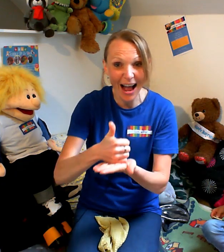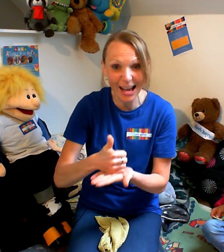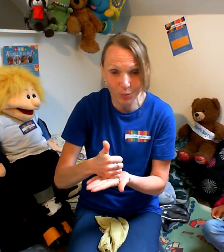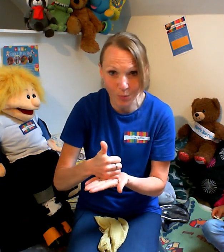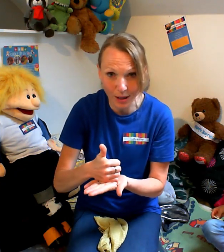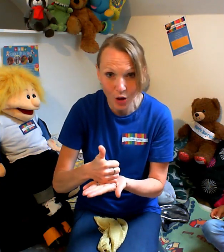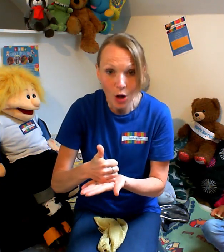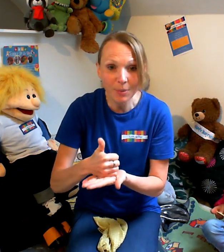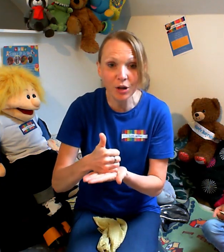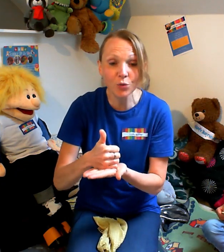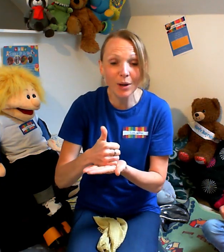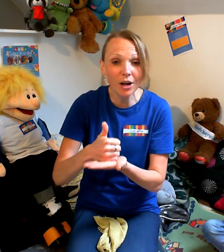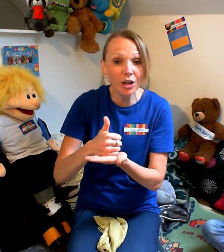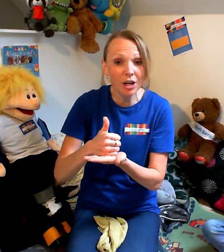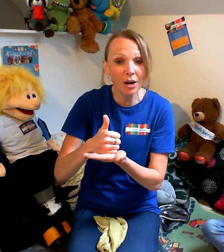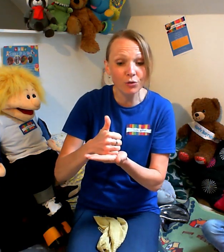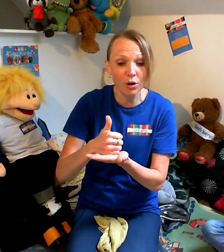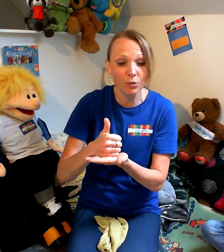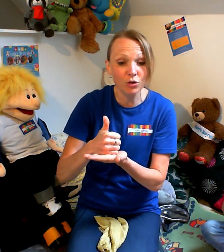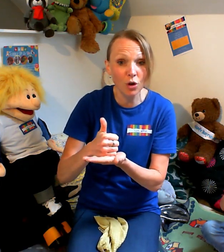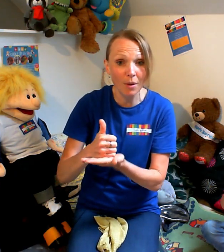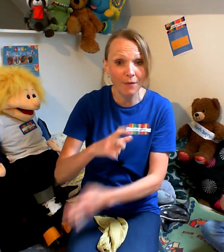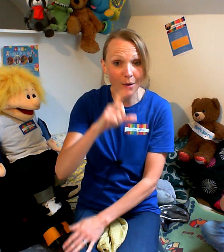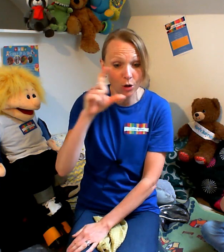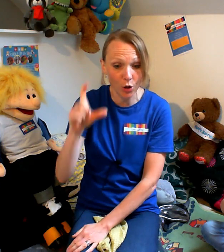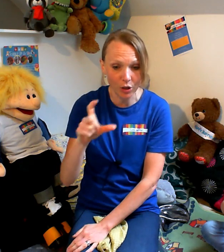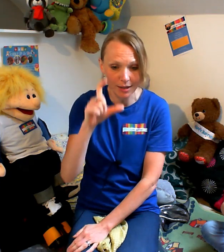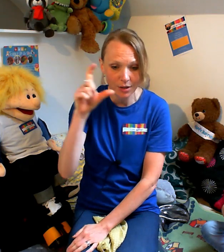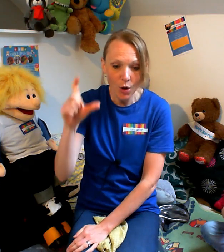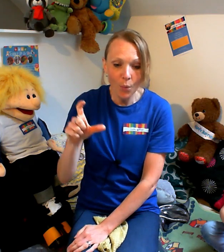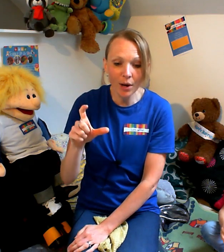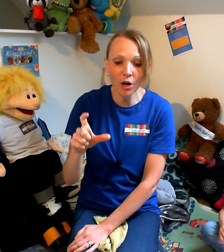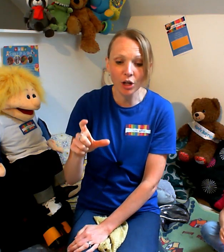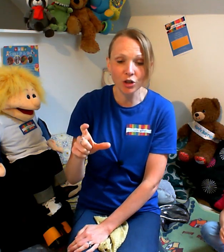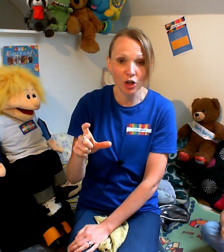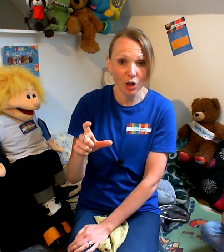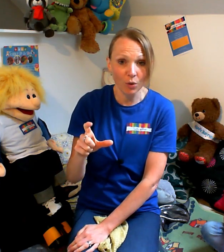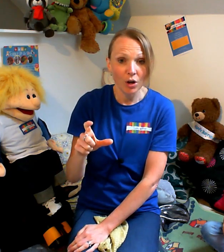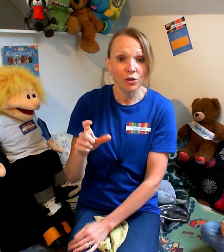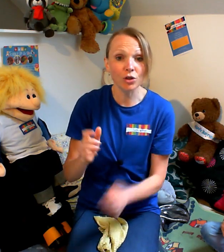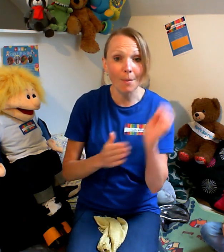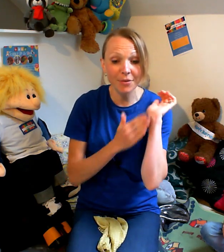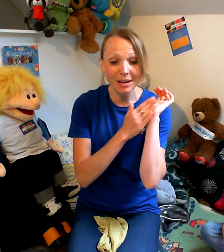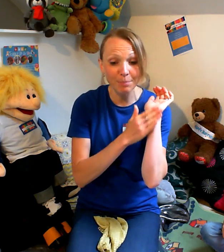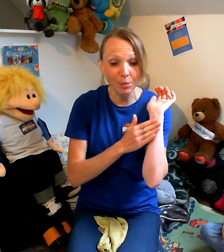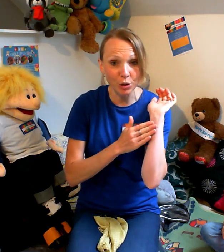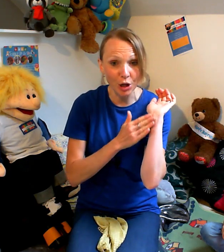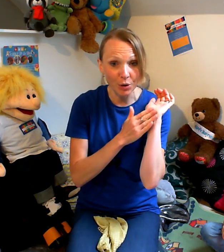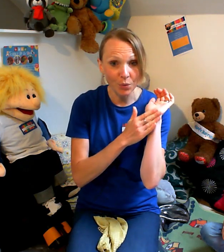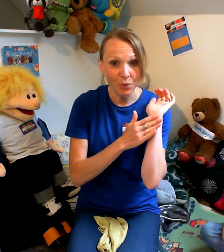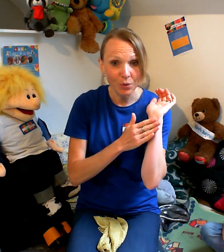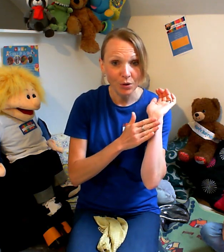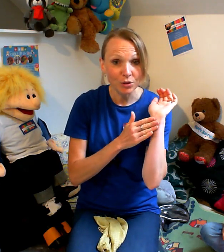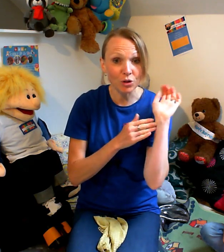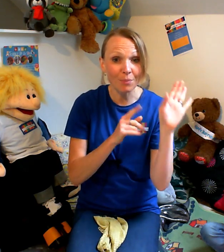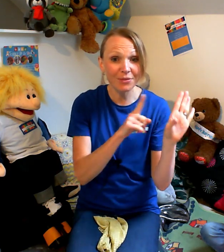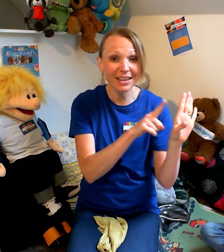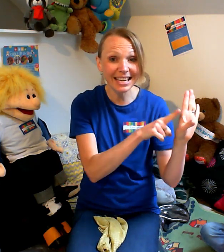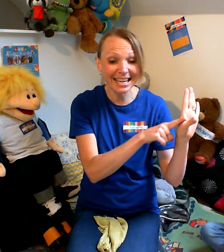help with, because we are going to go through some of our colours. We are going to do something blue, something